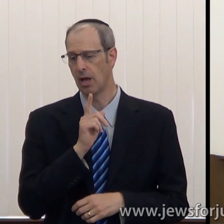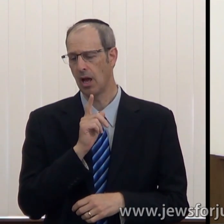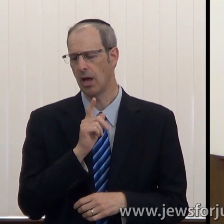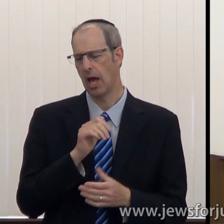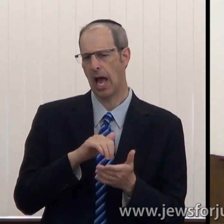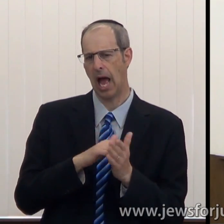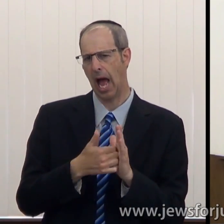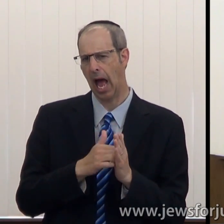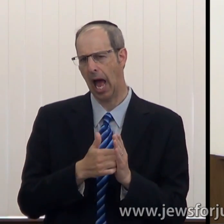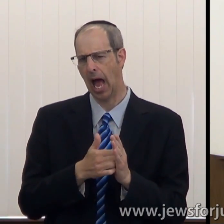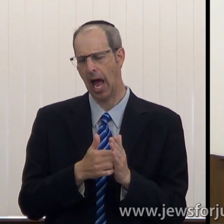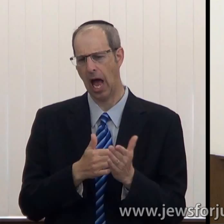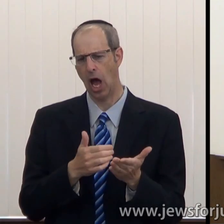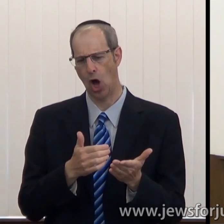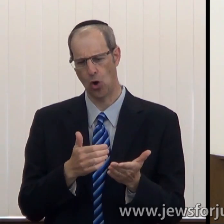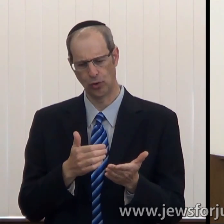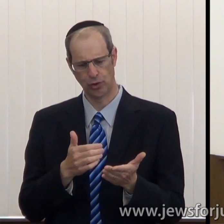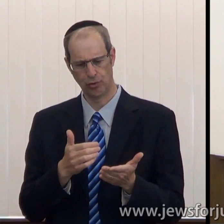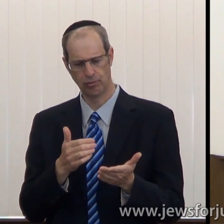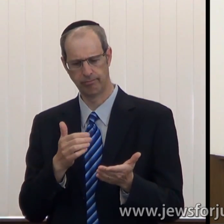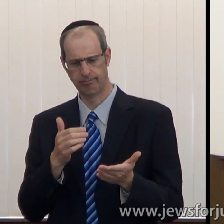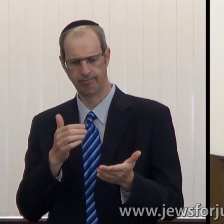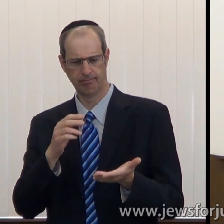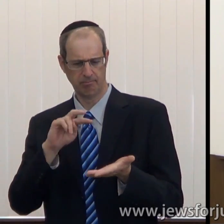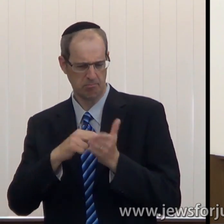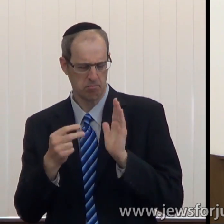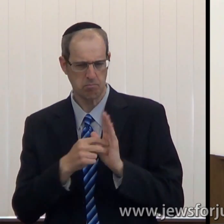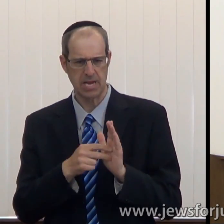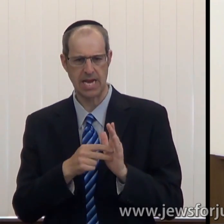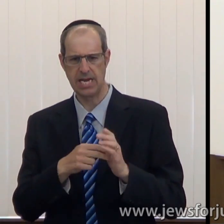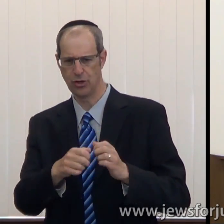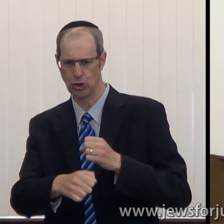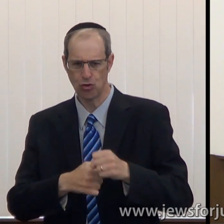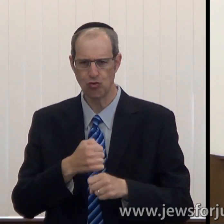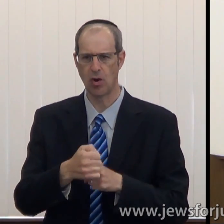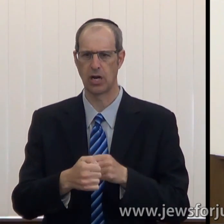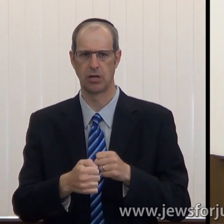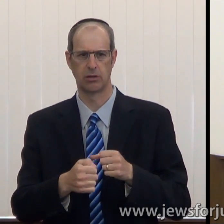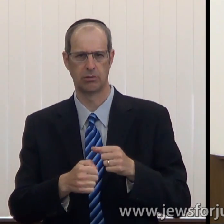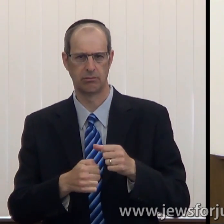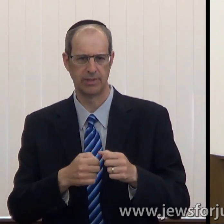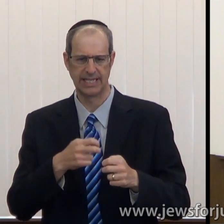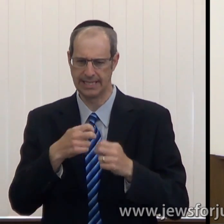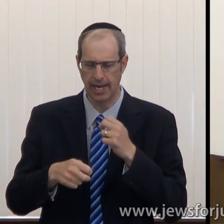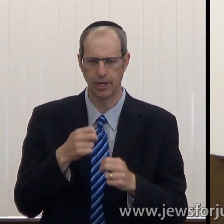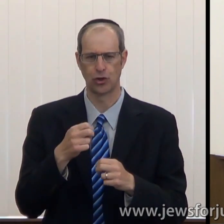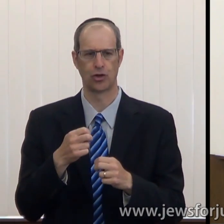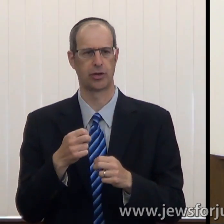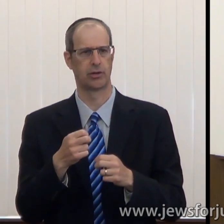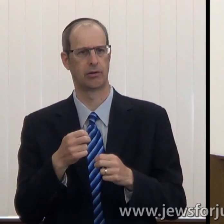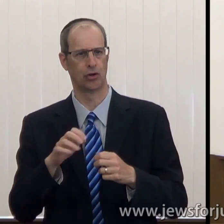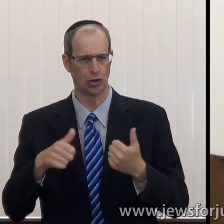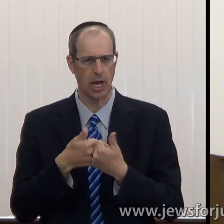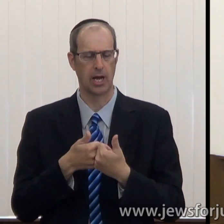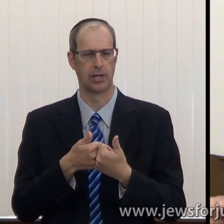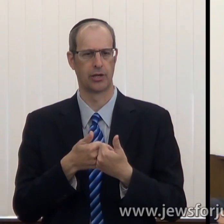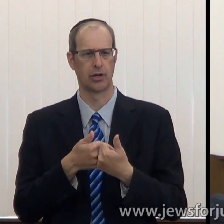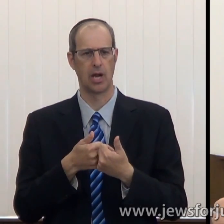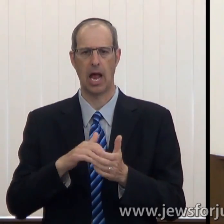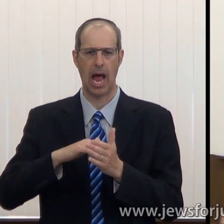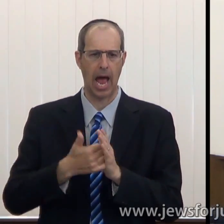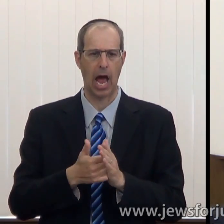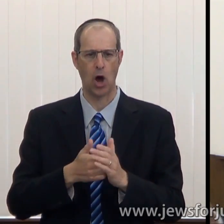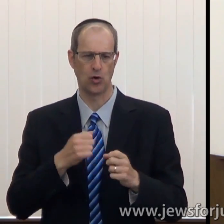to give our struggles, what form to give the tension, and at how to